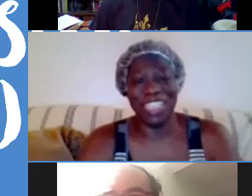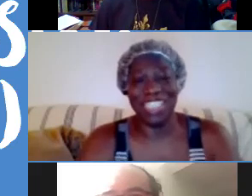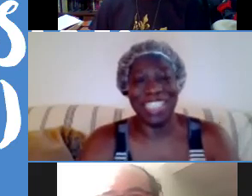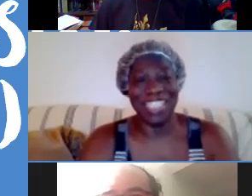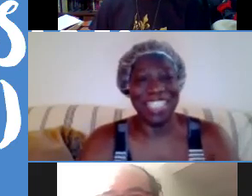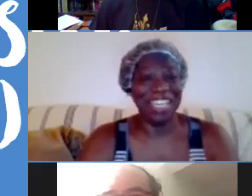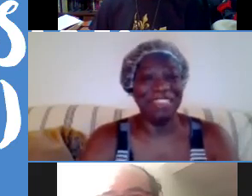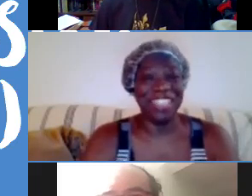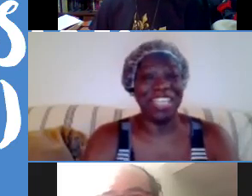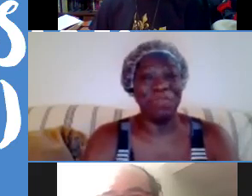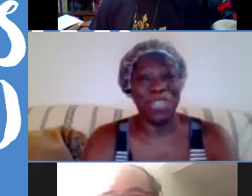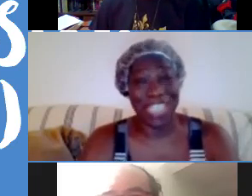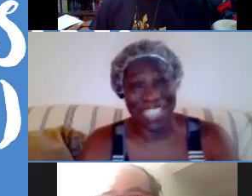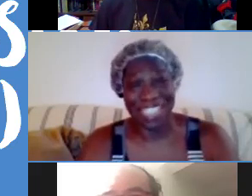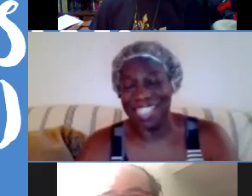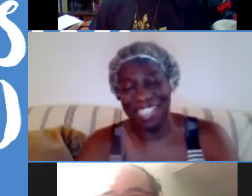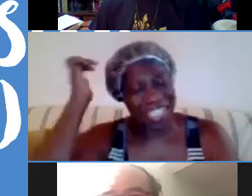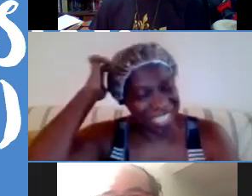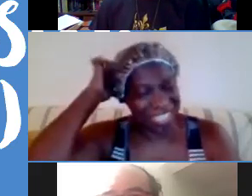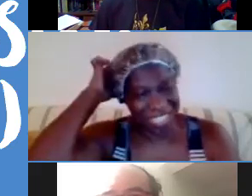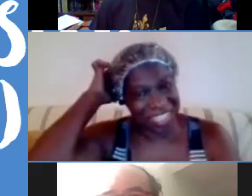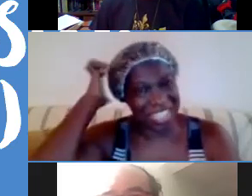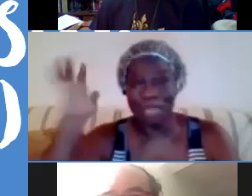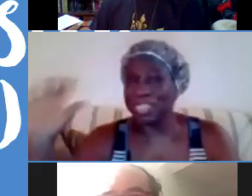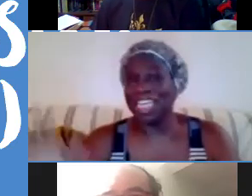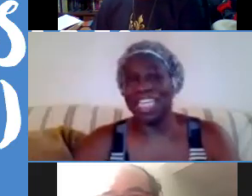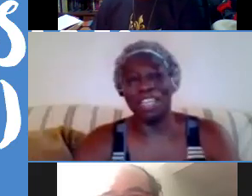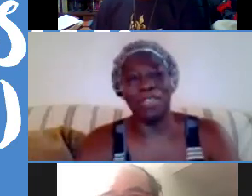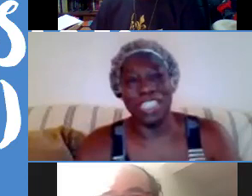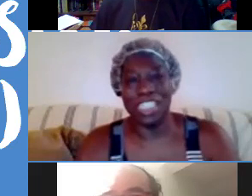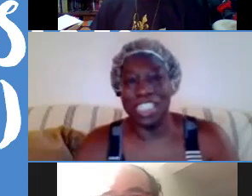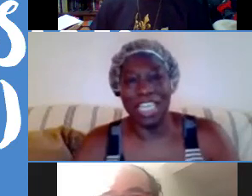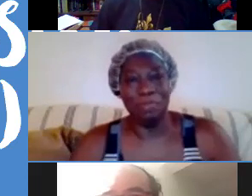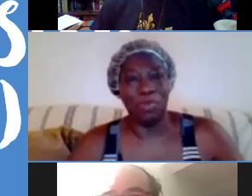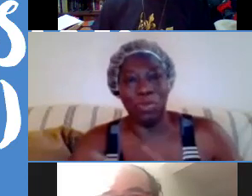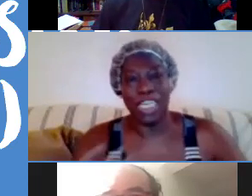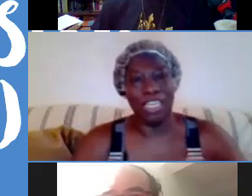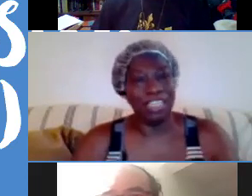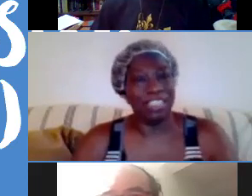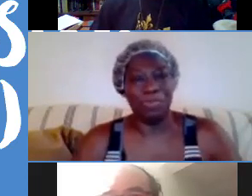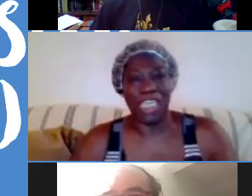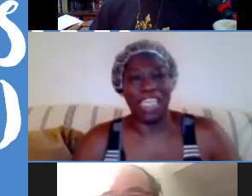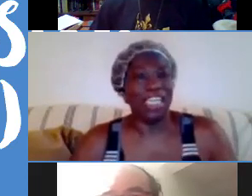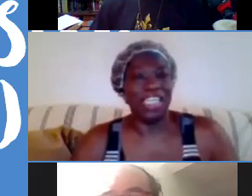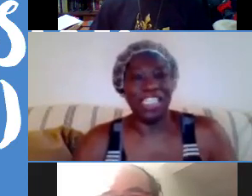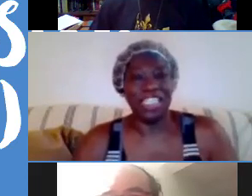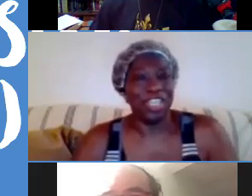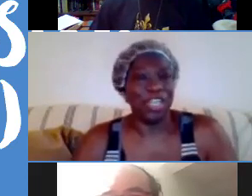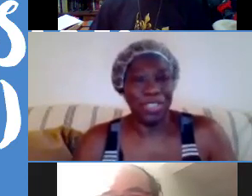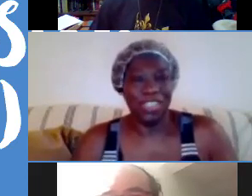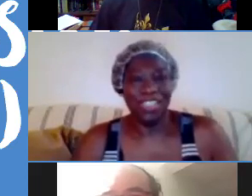is a When wow. she said that, I was like, "What?" Yeah. Same sign language, Wow. but just like we speak